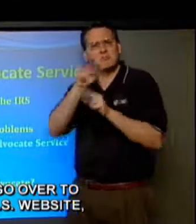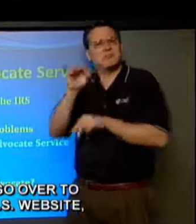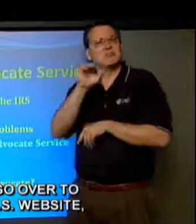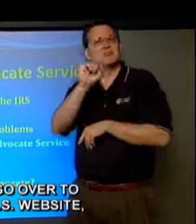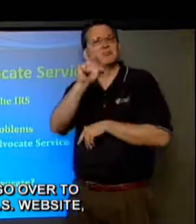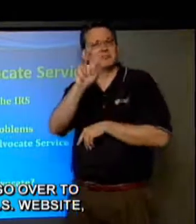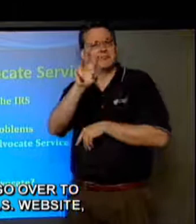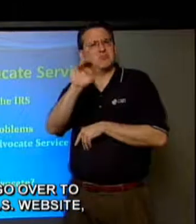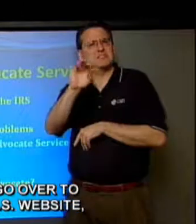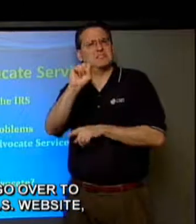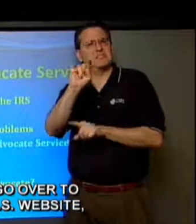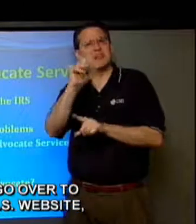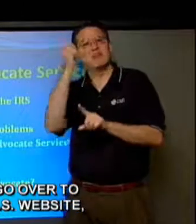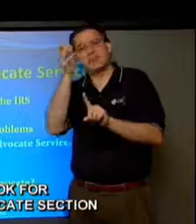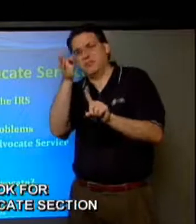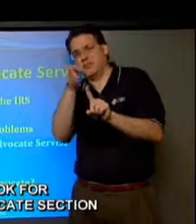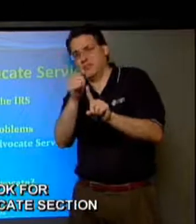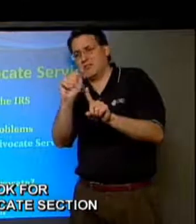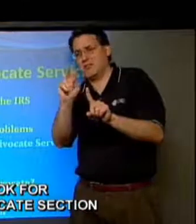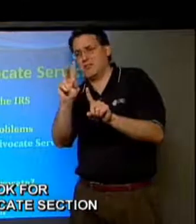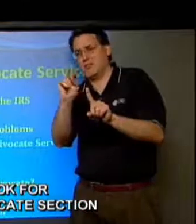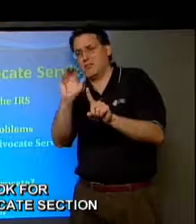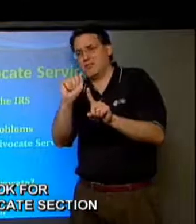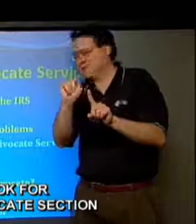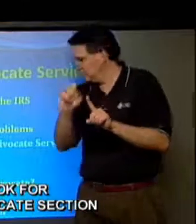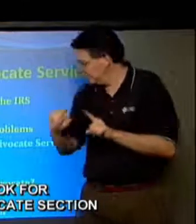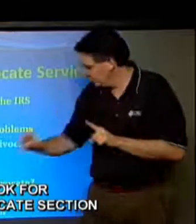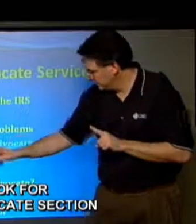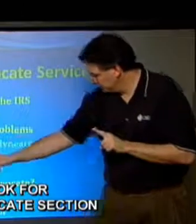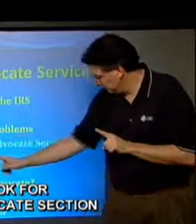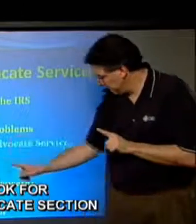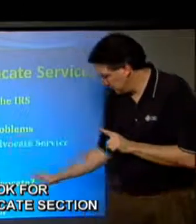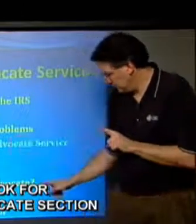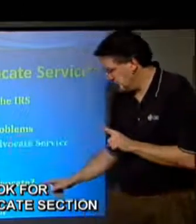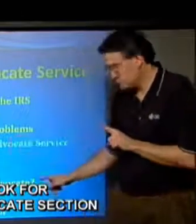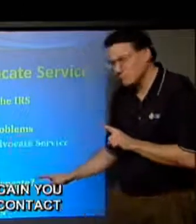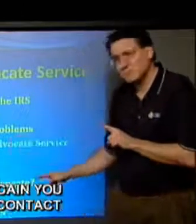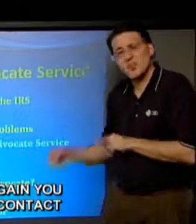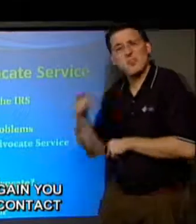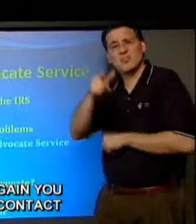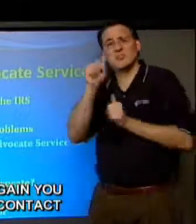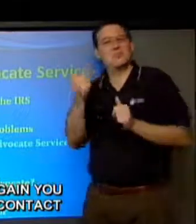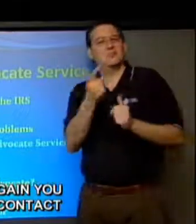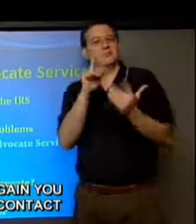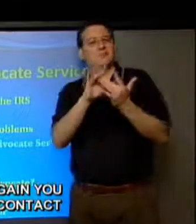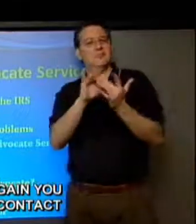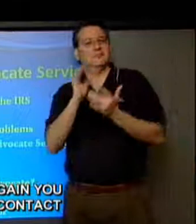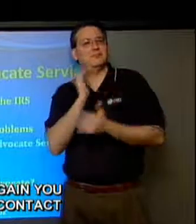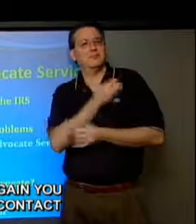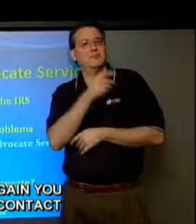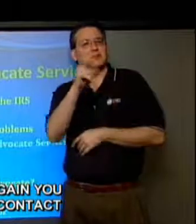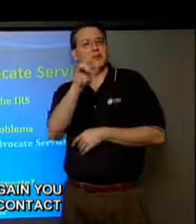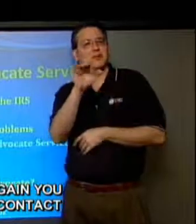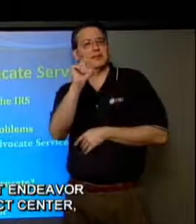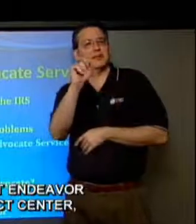IRS website and look for the advocate section. Or again, you can contact our Project